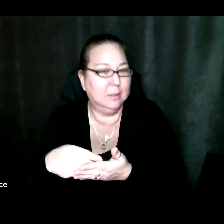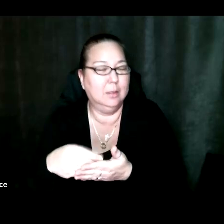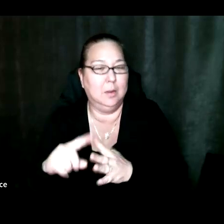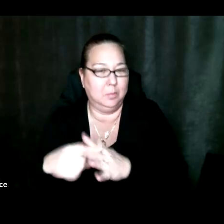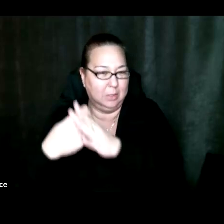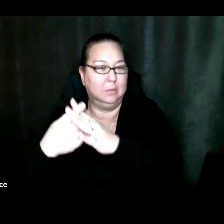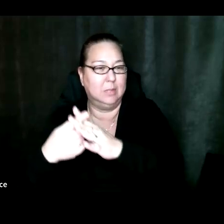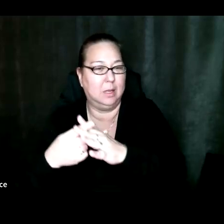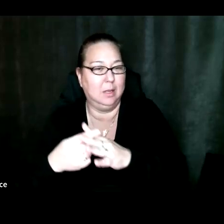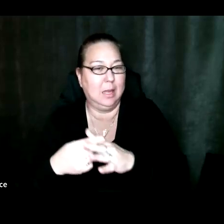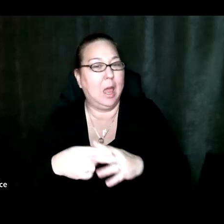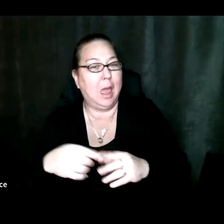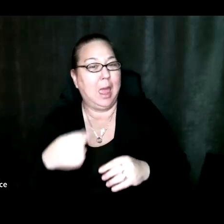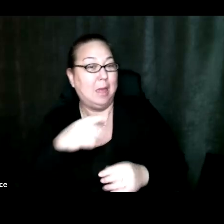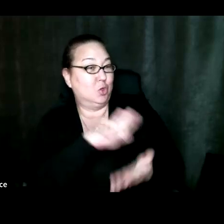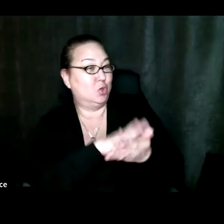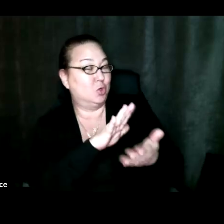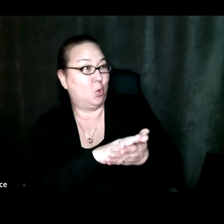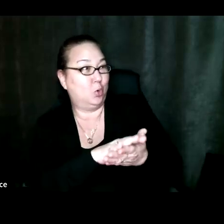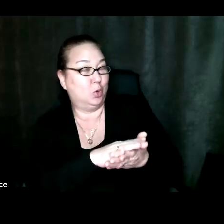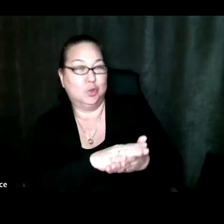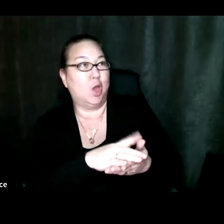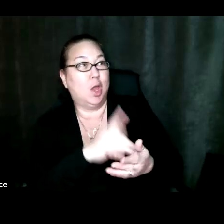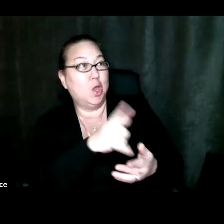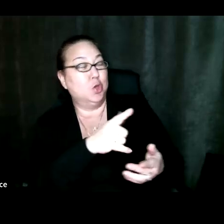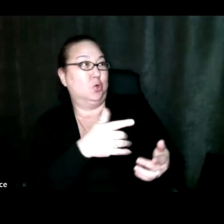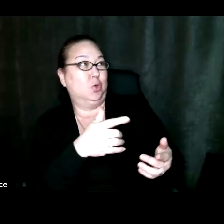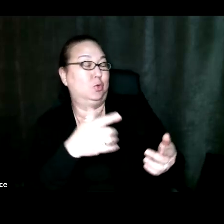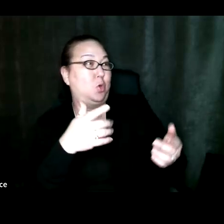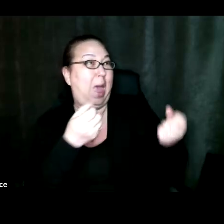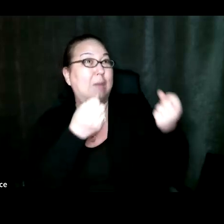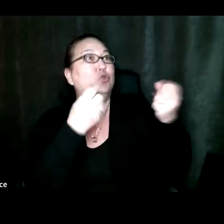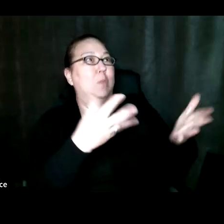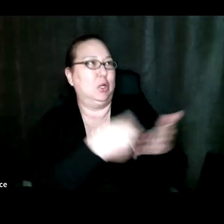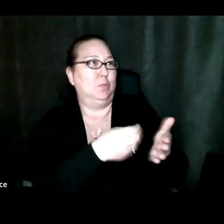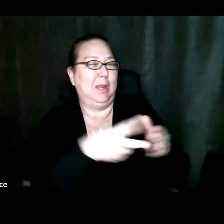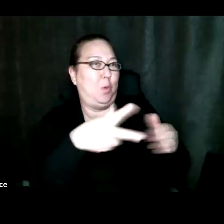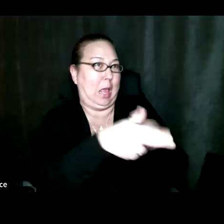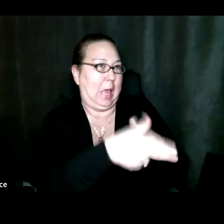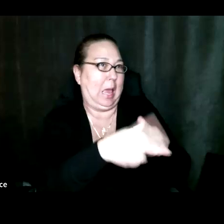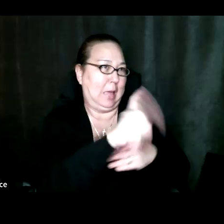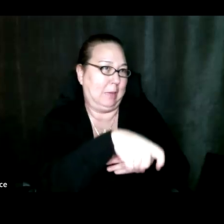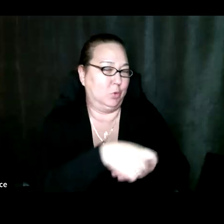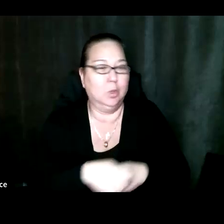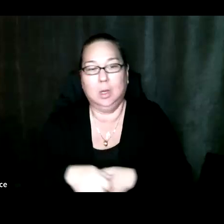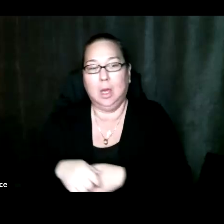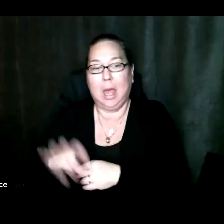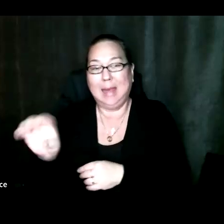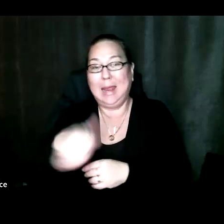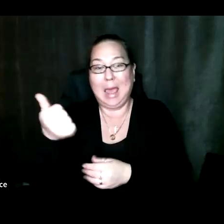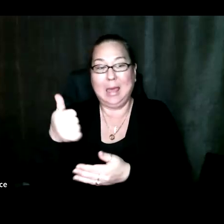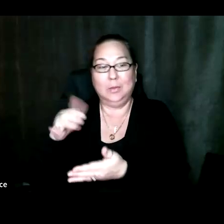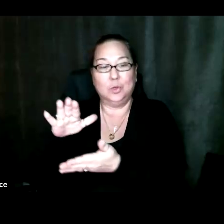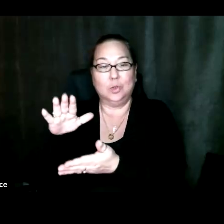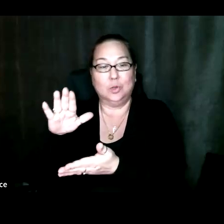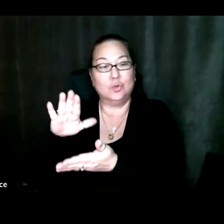whole bunch of cuts. And a bunch of schools got told you're underfunded. Here's a bunch of new money. Those second group of schools were very happy, right? But